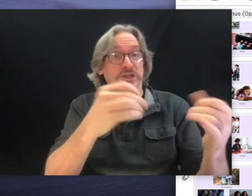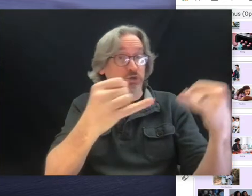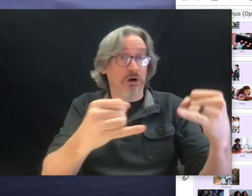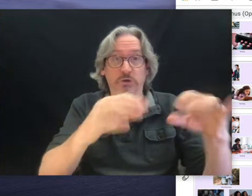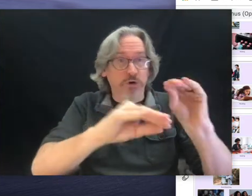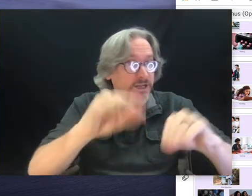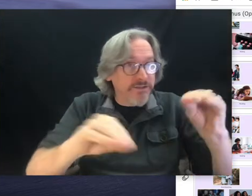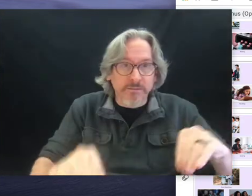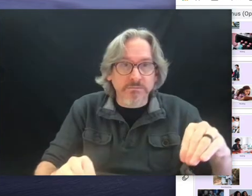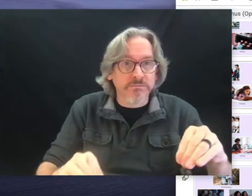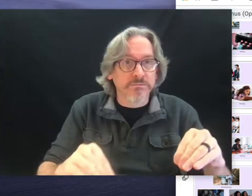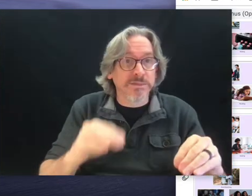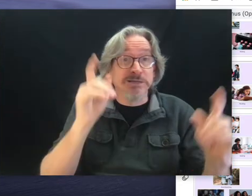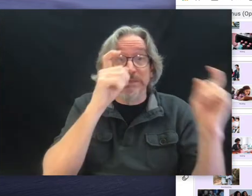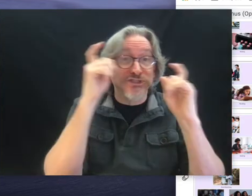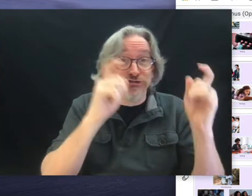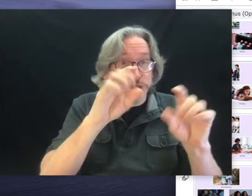You could do artwork in them.